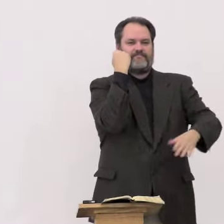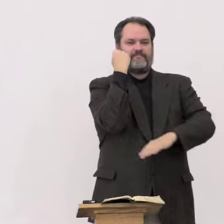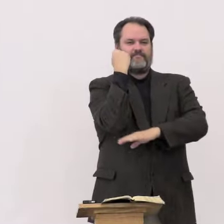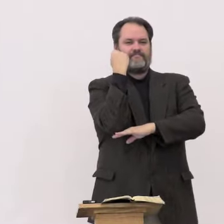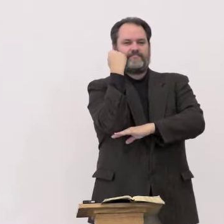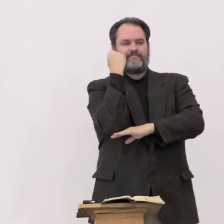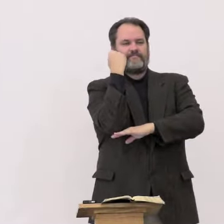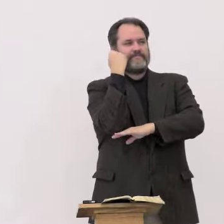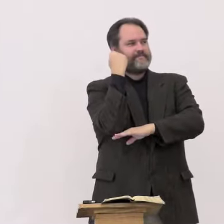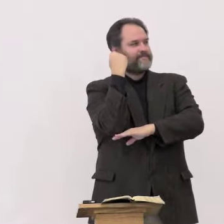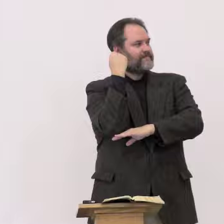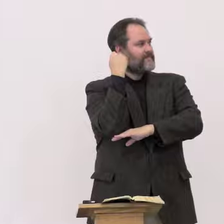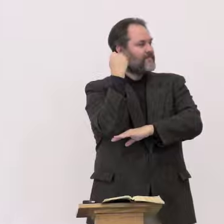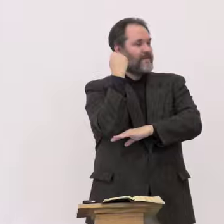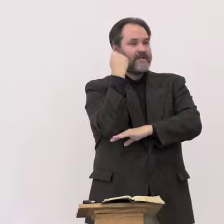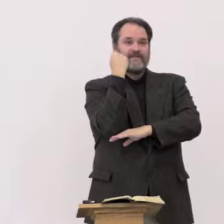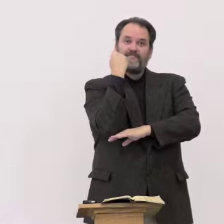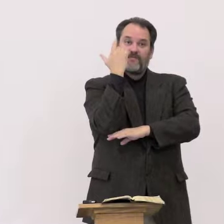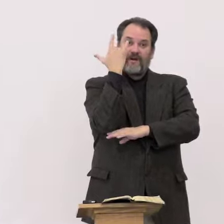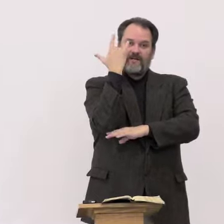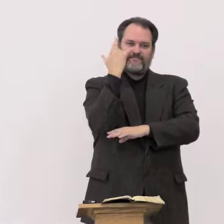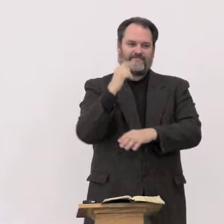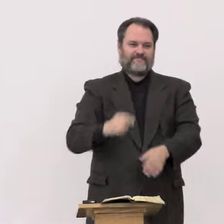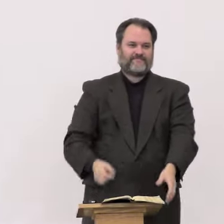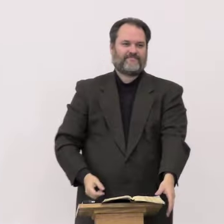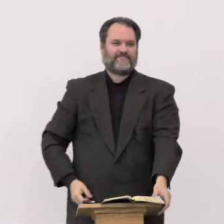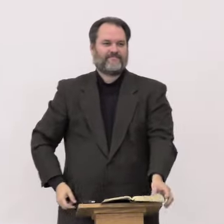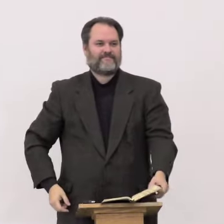But if you obey and you build your foundation just right,